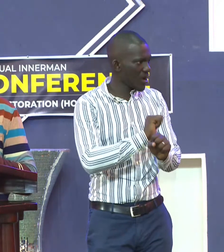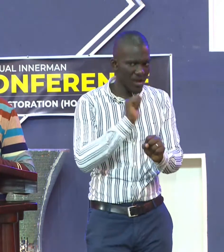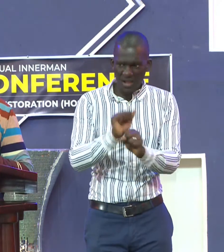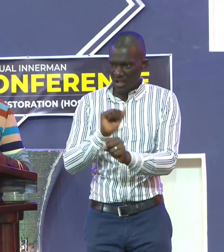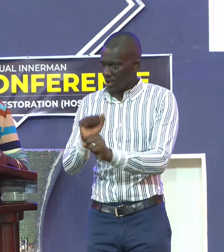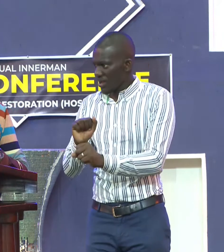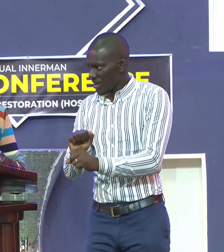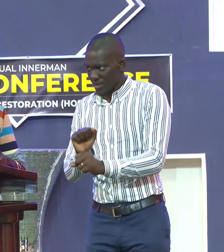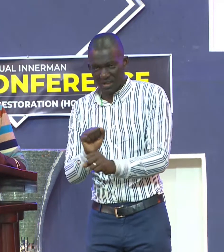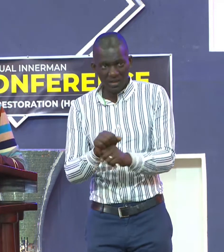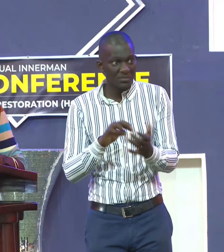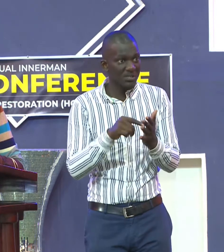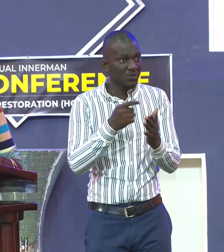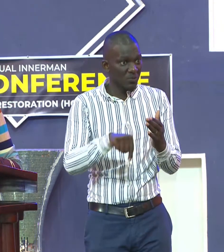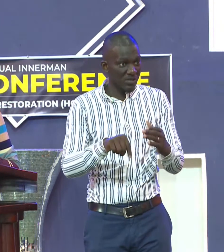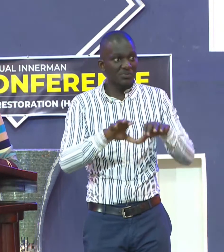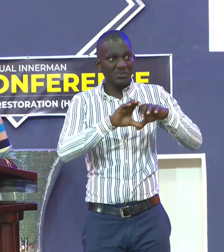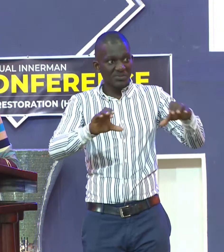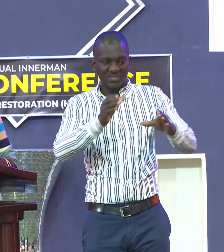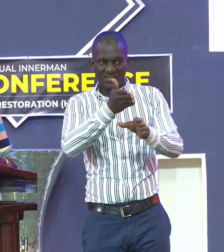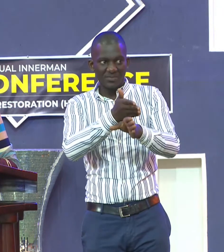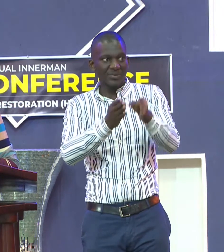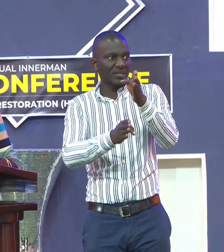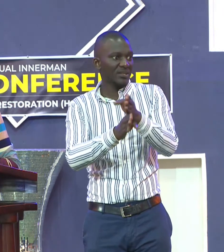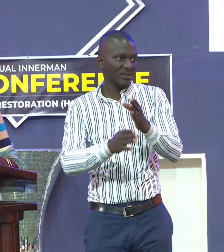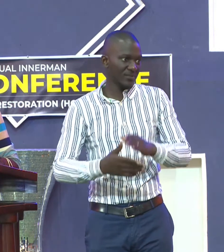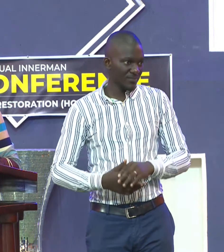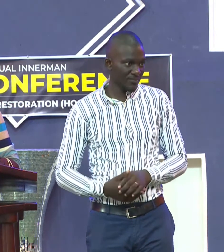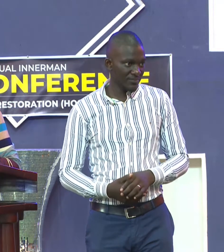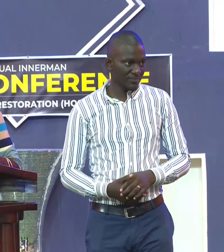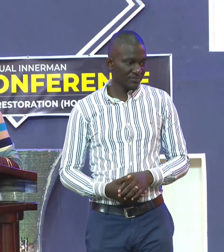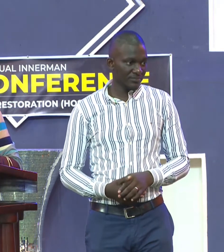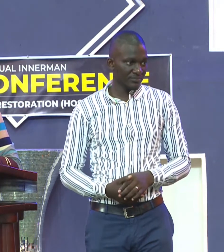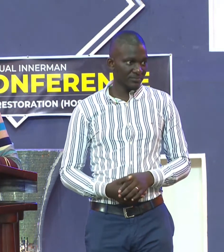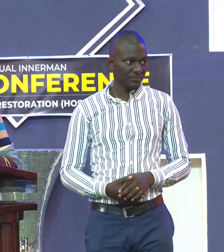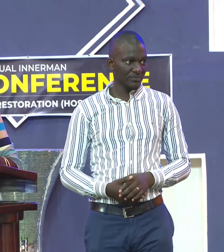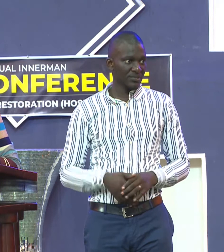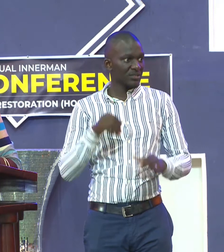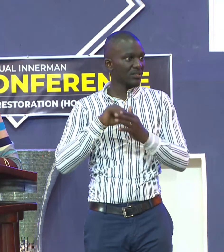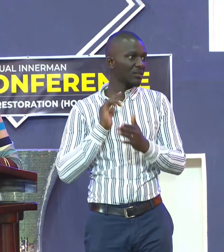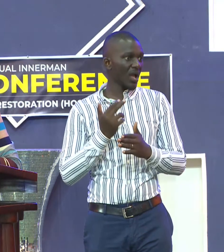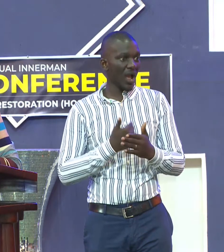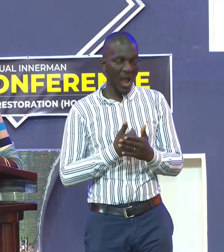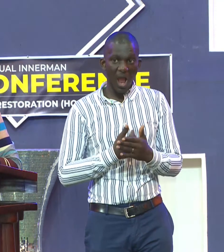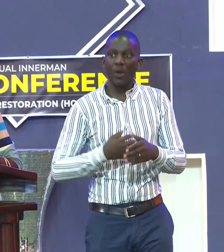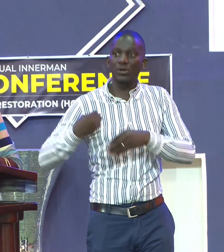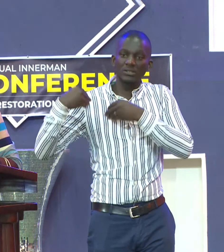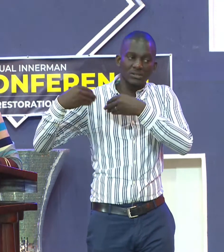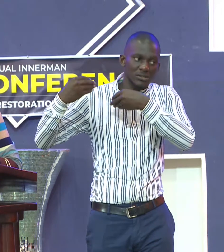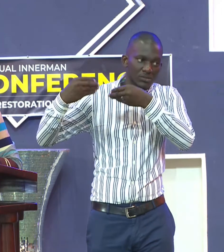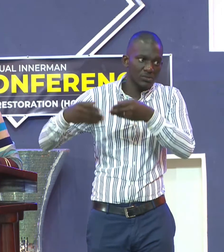and do them, ligenda kuba tafwali. It will be a brick ku mulembe gwaffe. Onto our